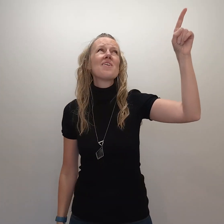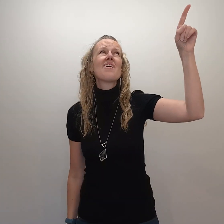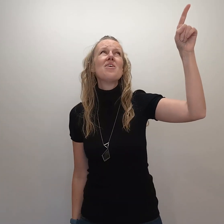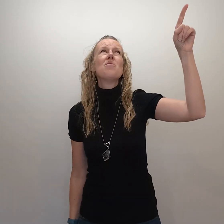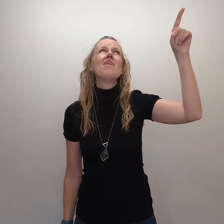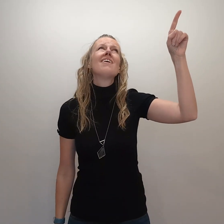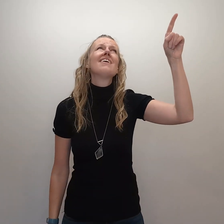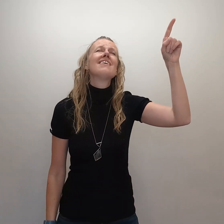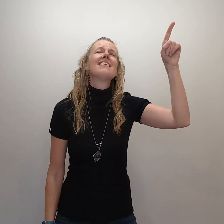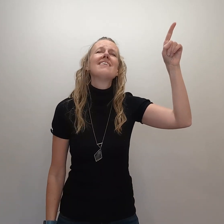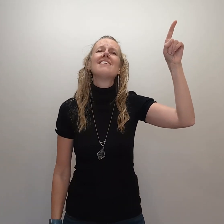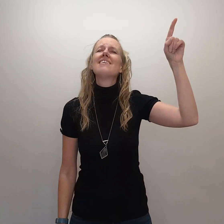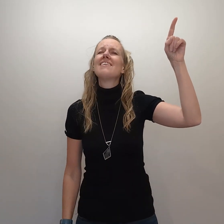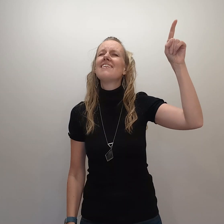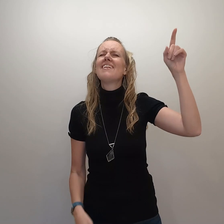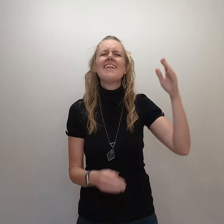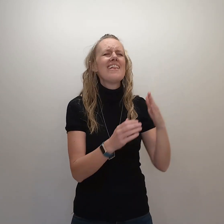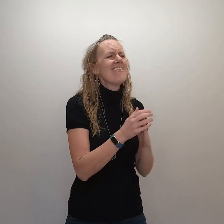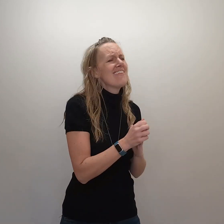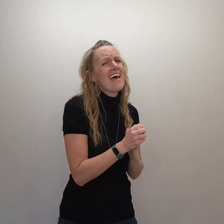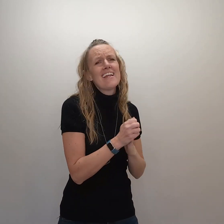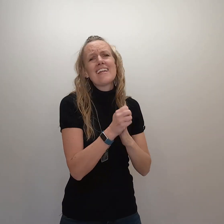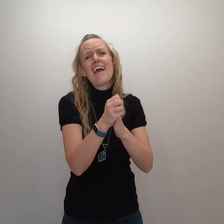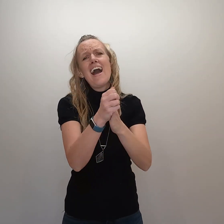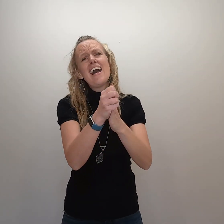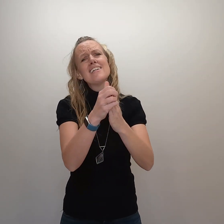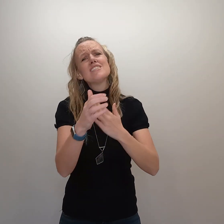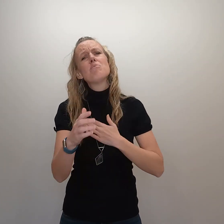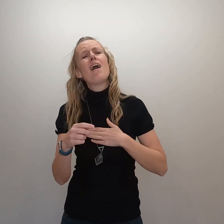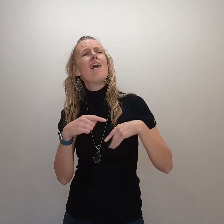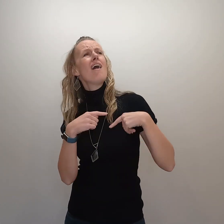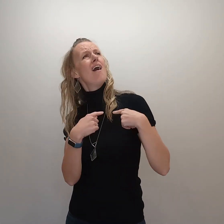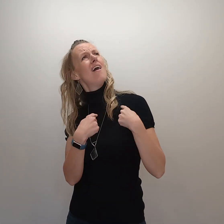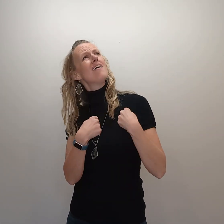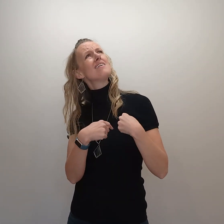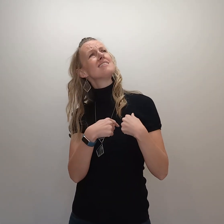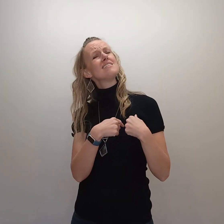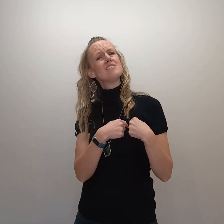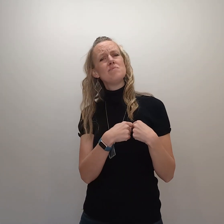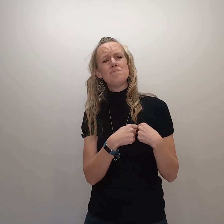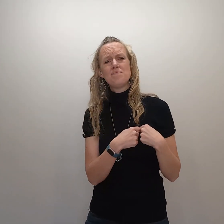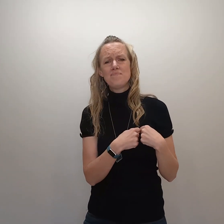You're the one that guides my heart.